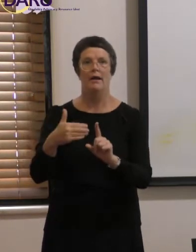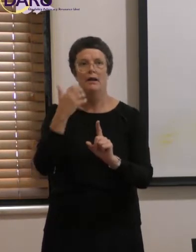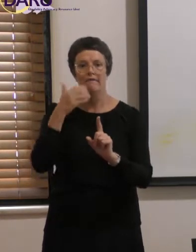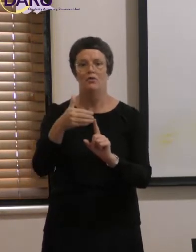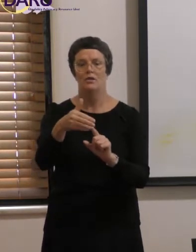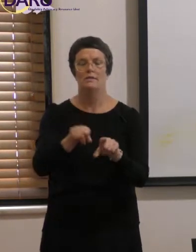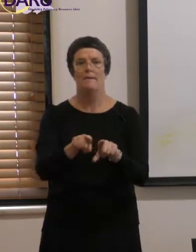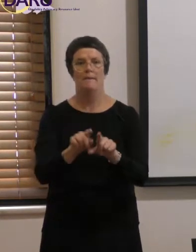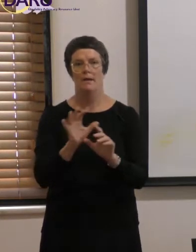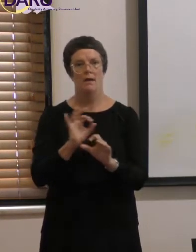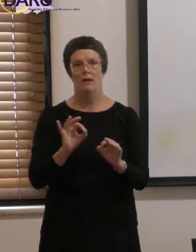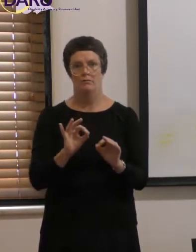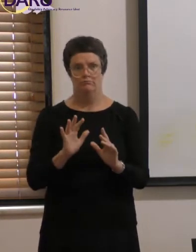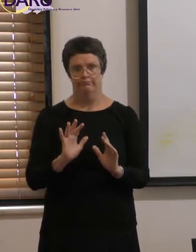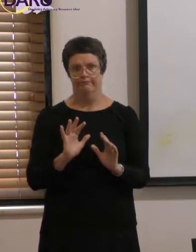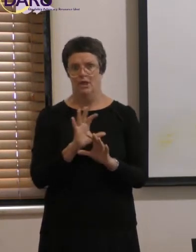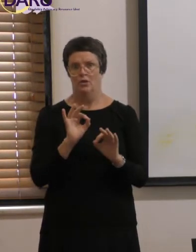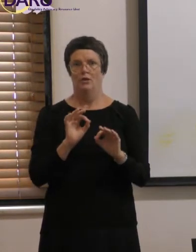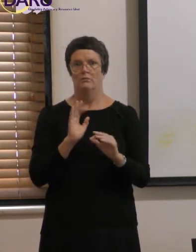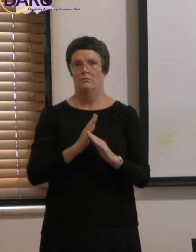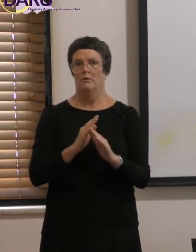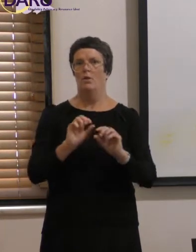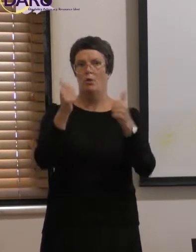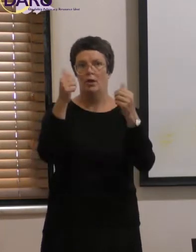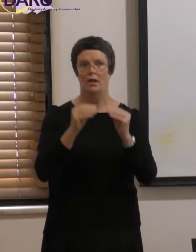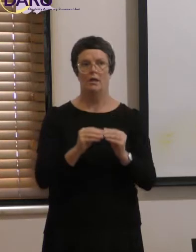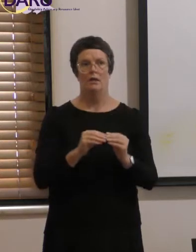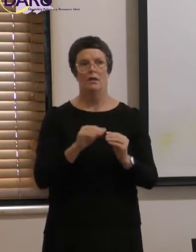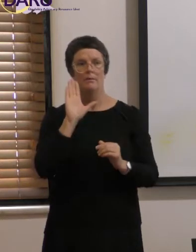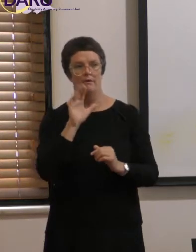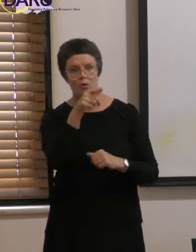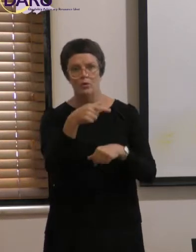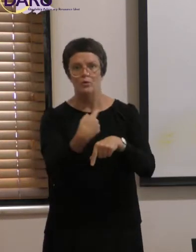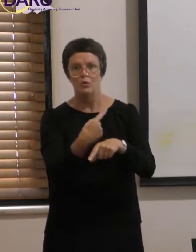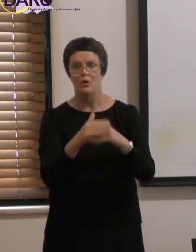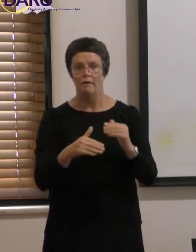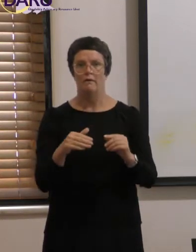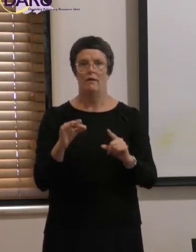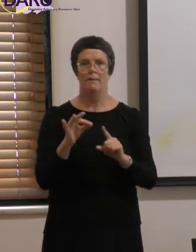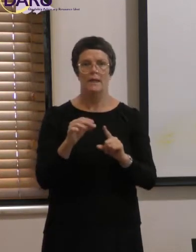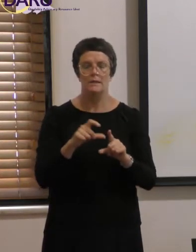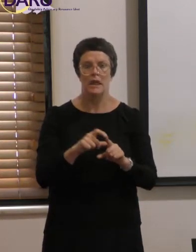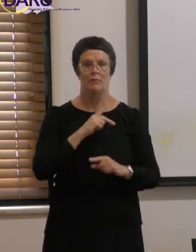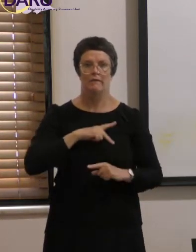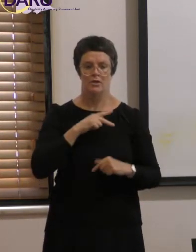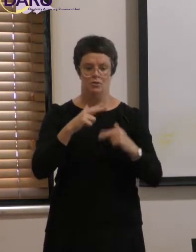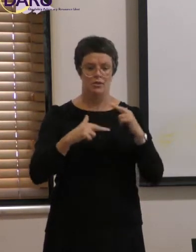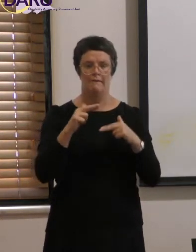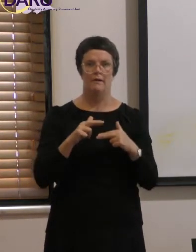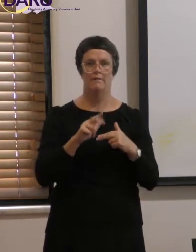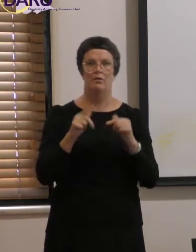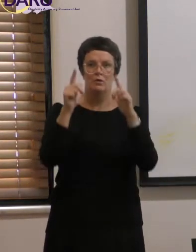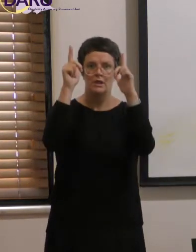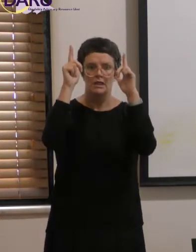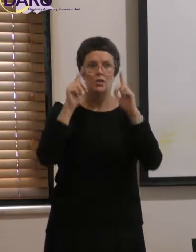like some of the things that you were saying before around teacher professional development, around how we have better accountability for learning, a whole lot of things that needs to